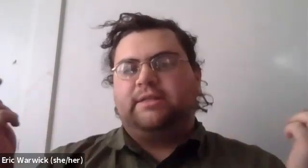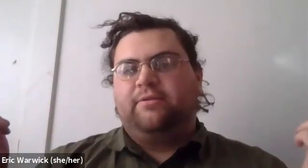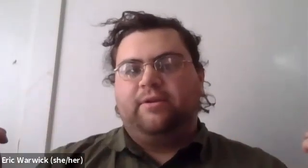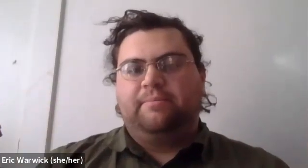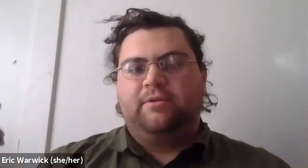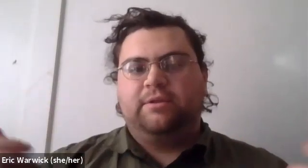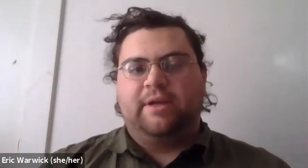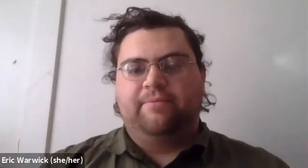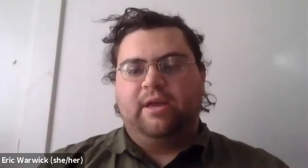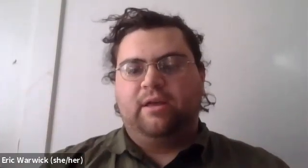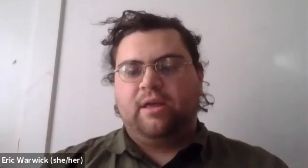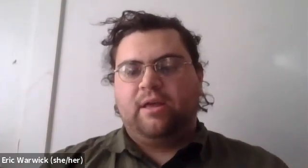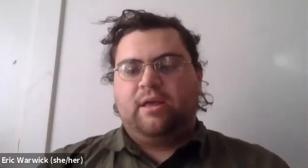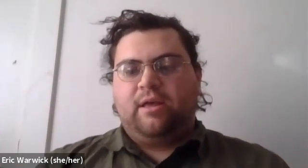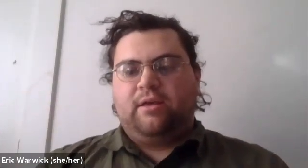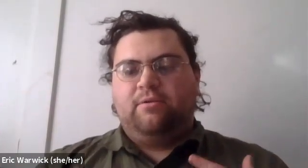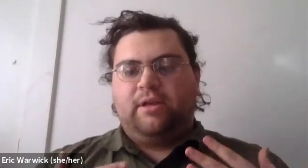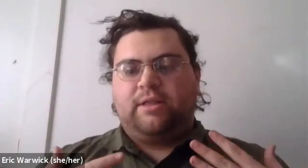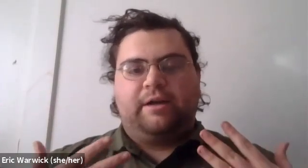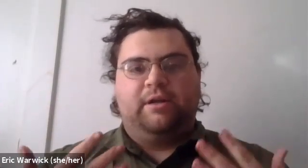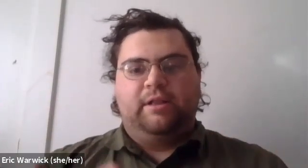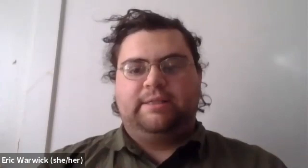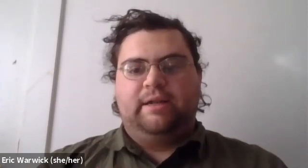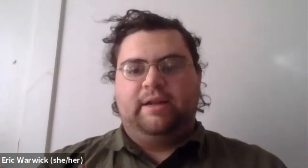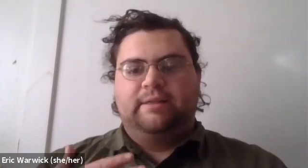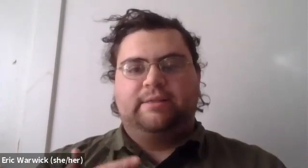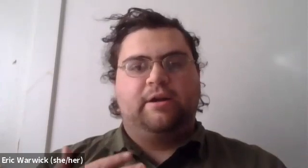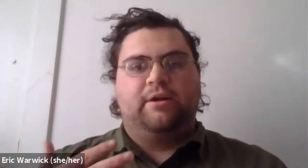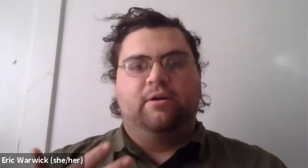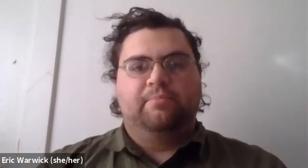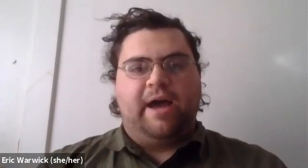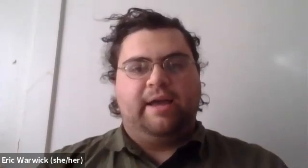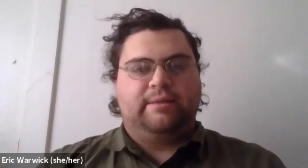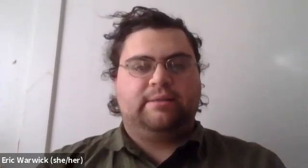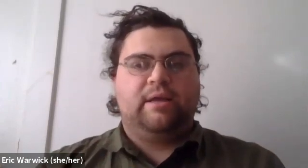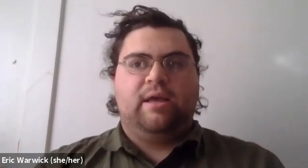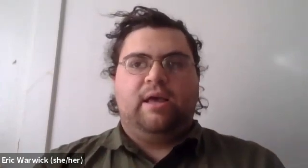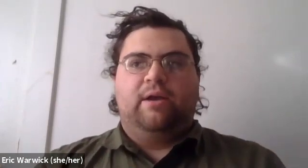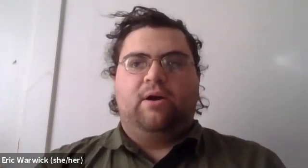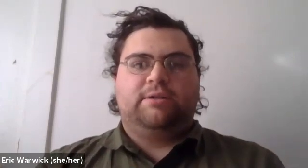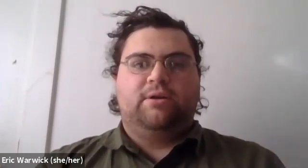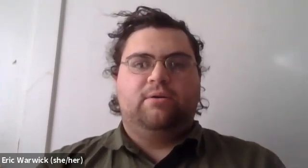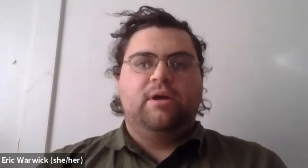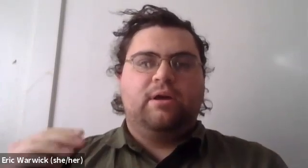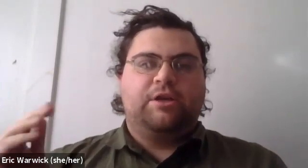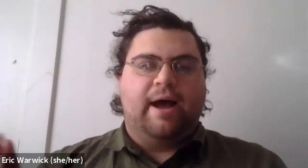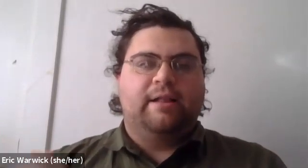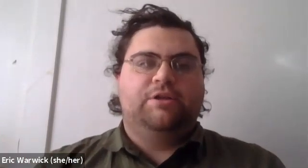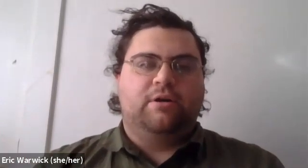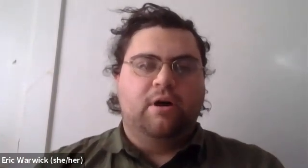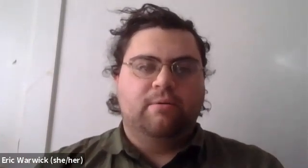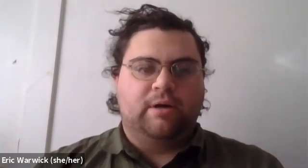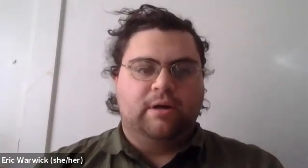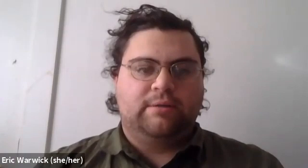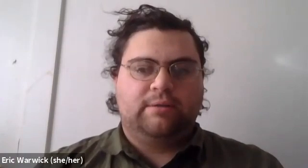no reason for them to do something. You need to actually listen and consider your own bias, and also